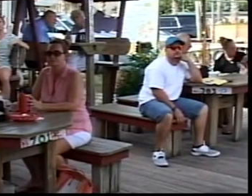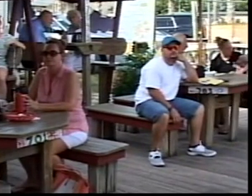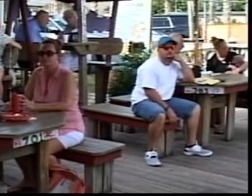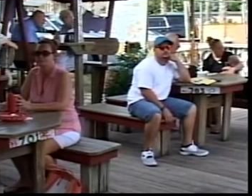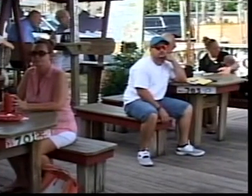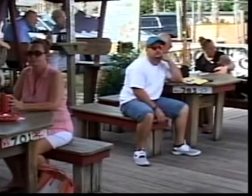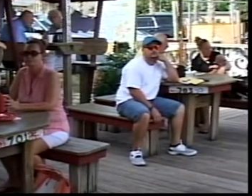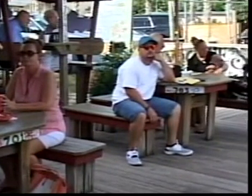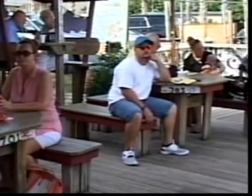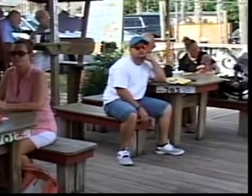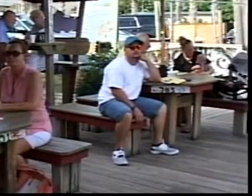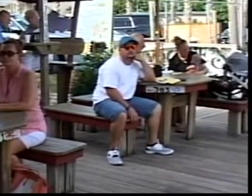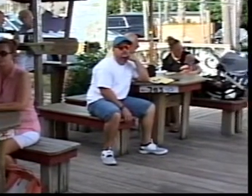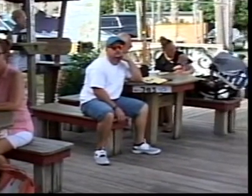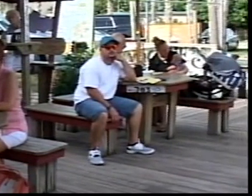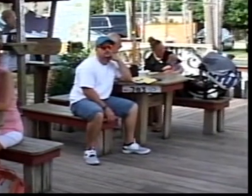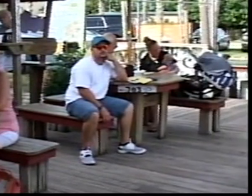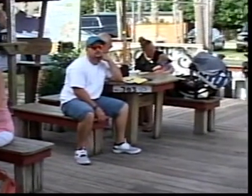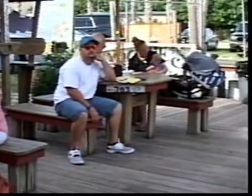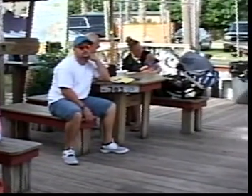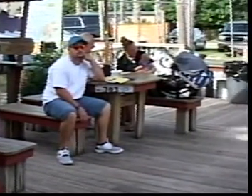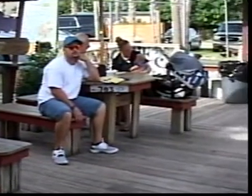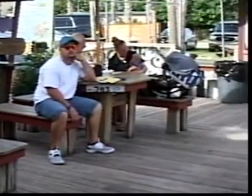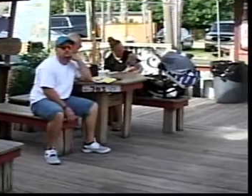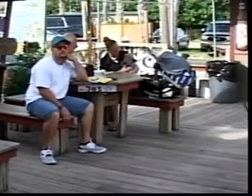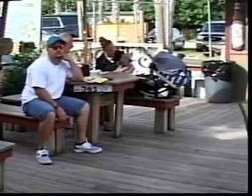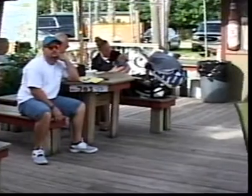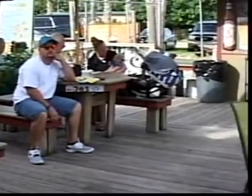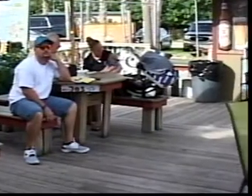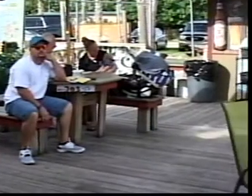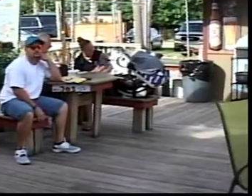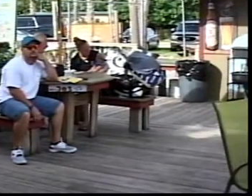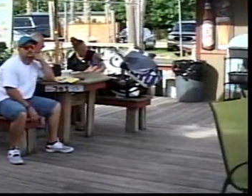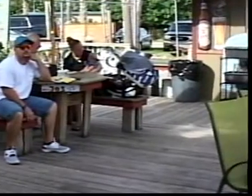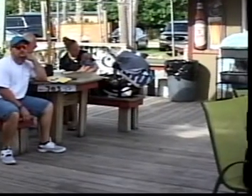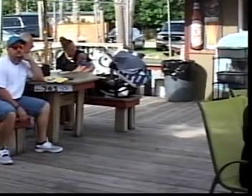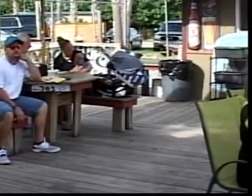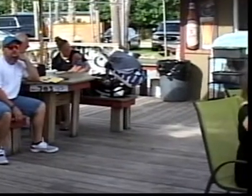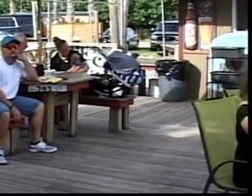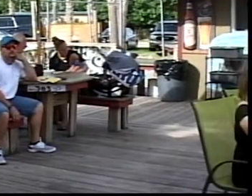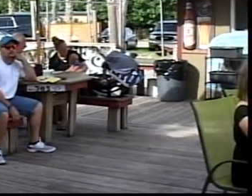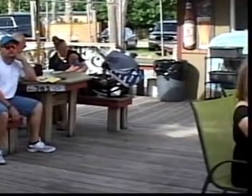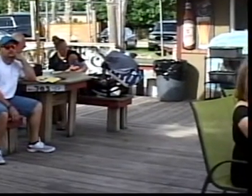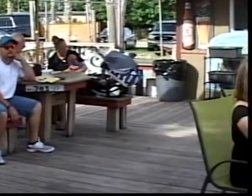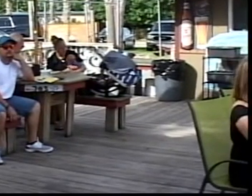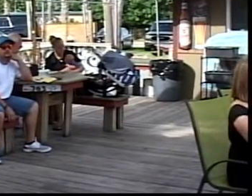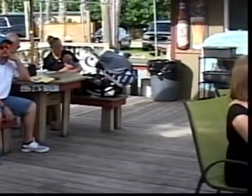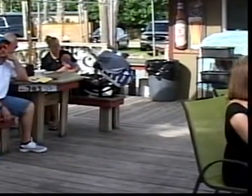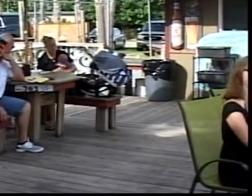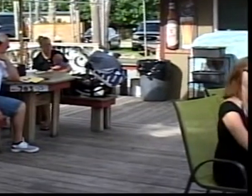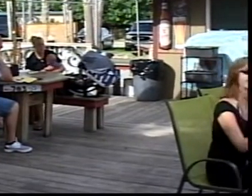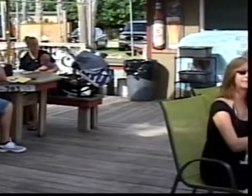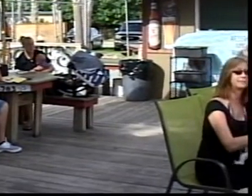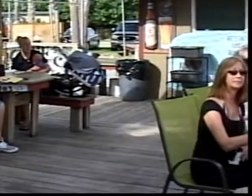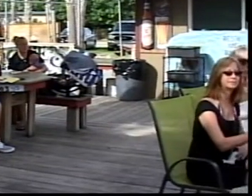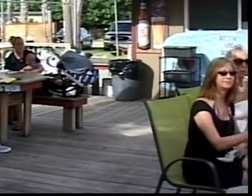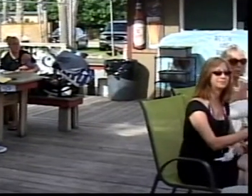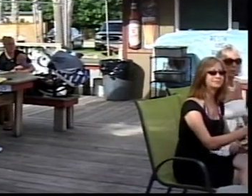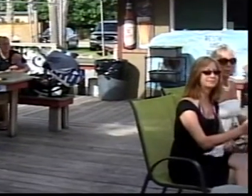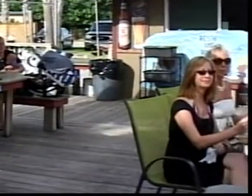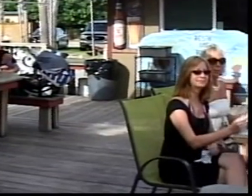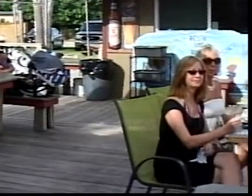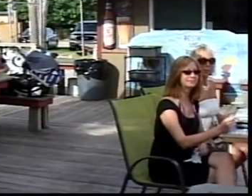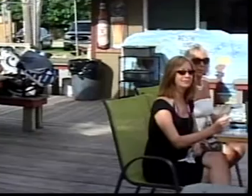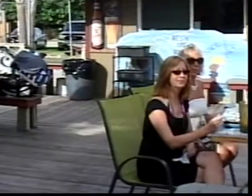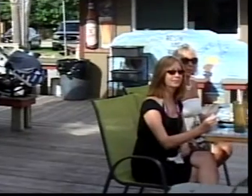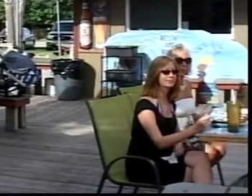Testament represents the resurrection of Christ. Remember, Christ is the first fruits. Then we too will be